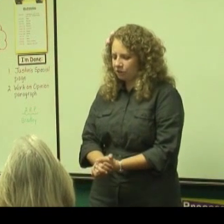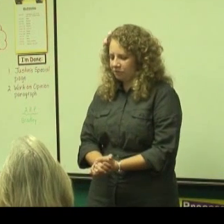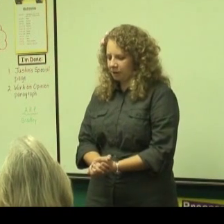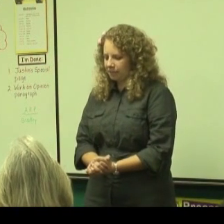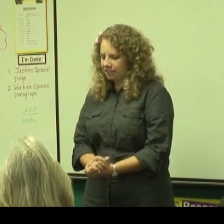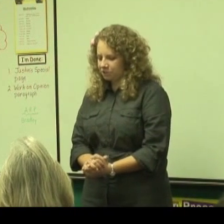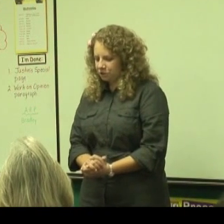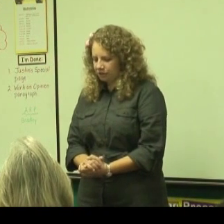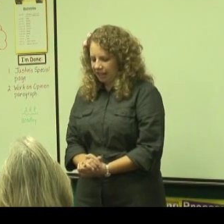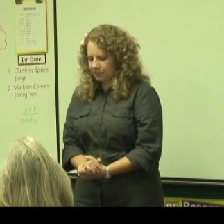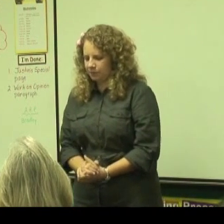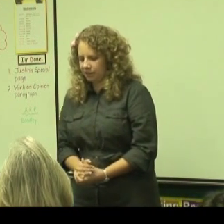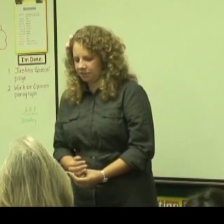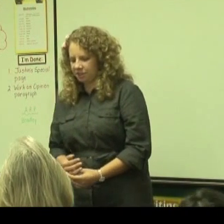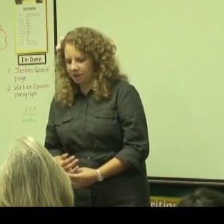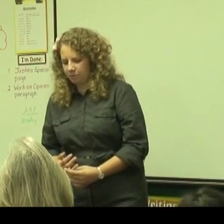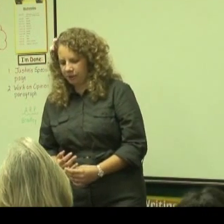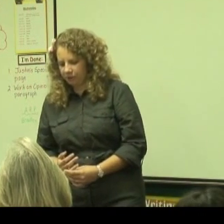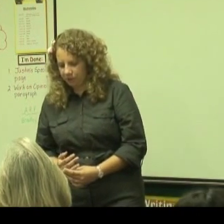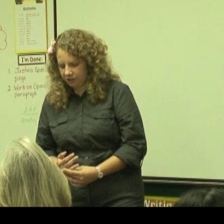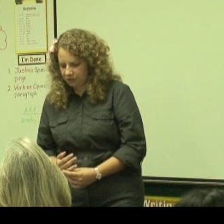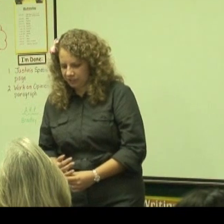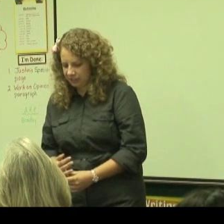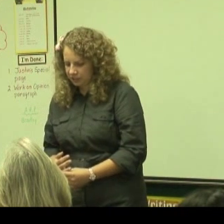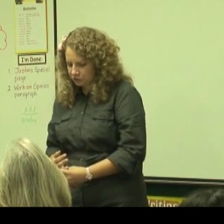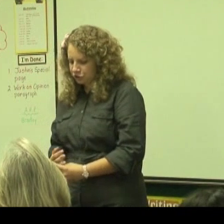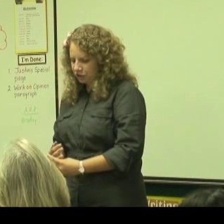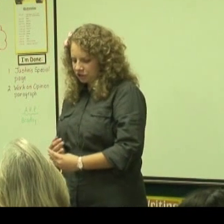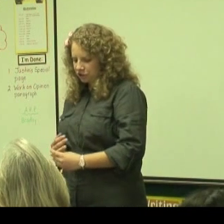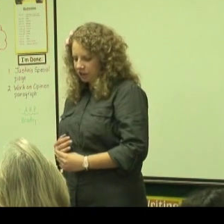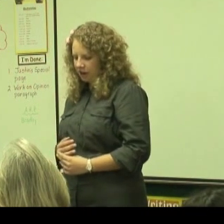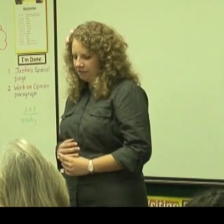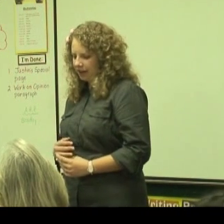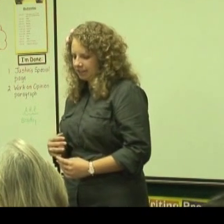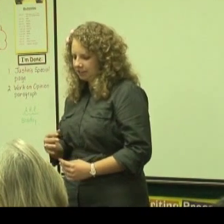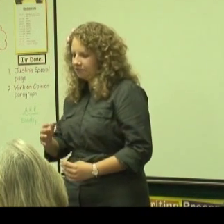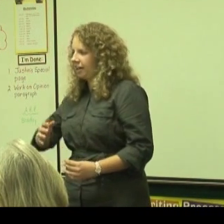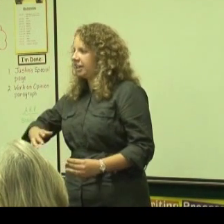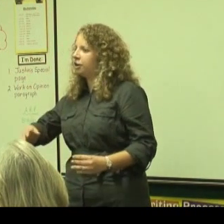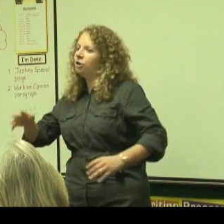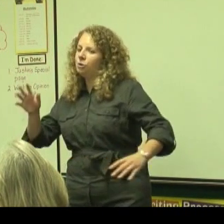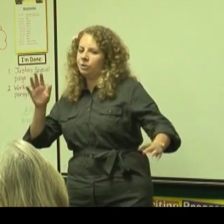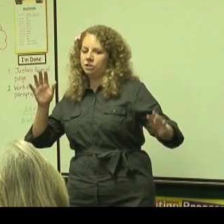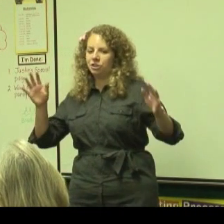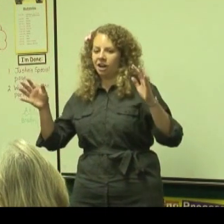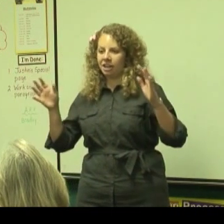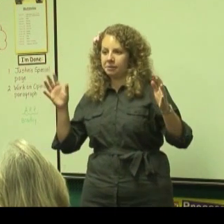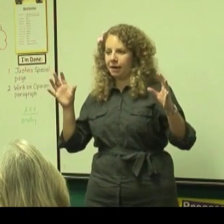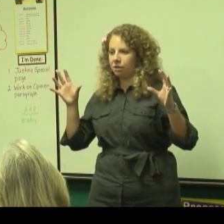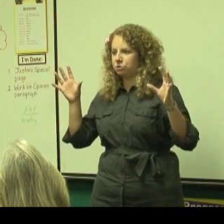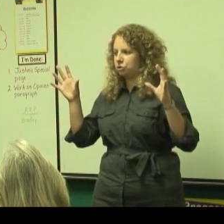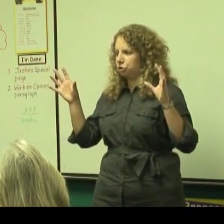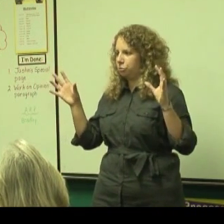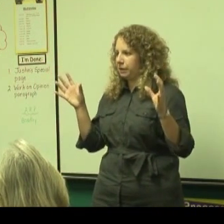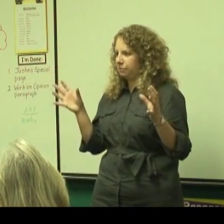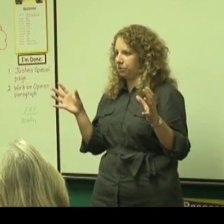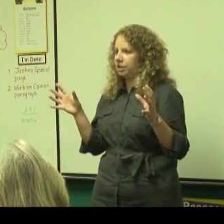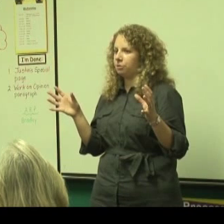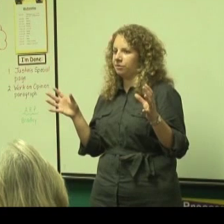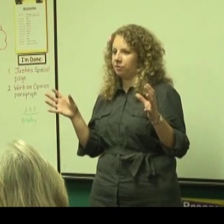So from lesson 2 last week, then we learned the sentence structure of identifying when you're talking about two people that you're